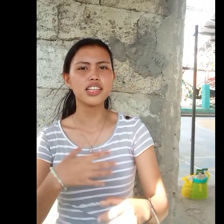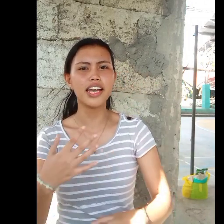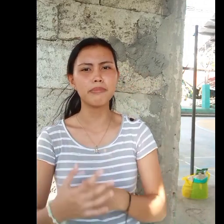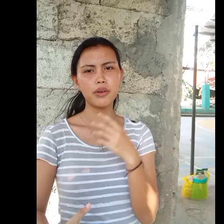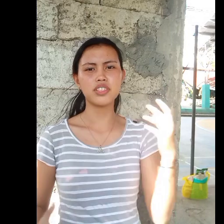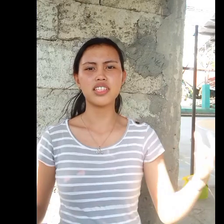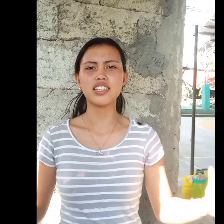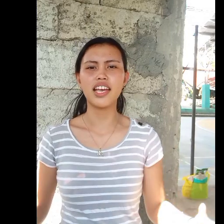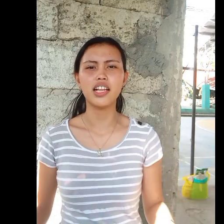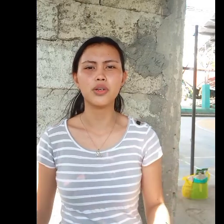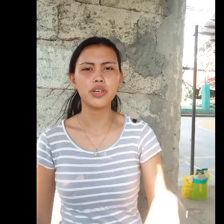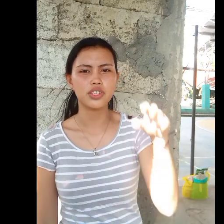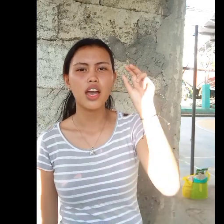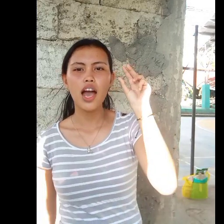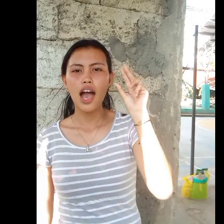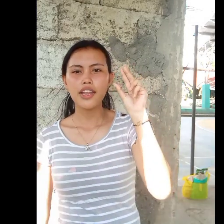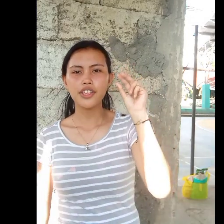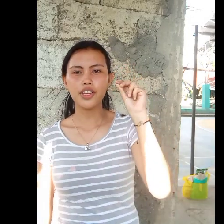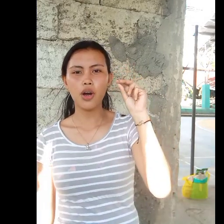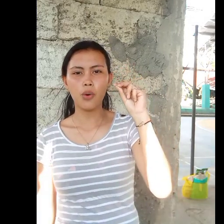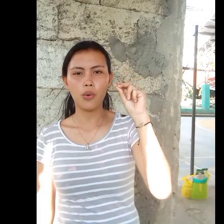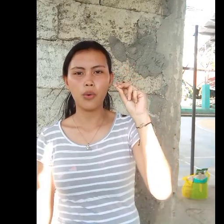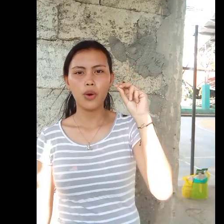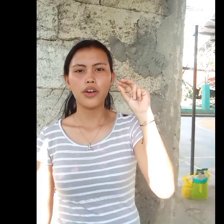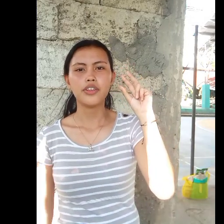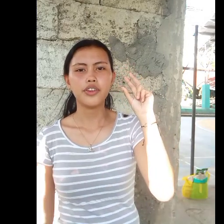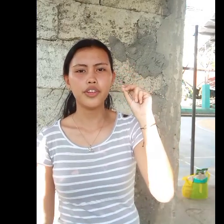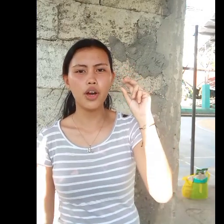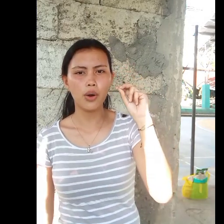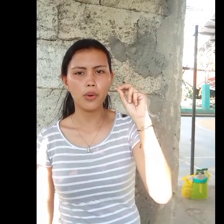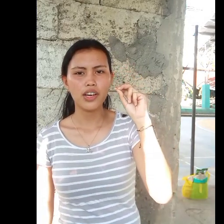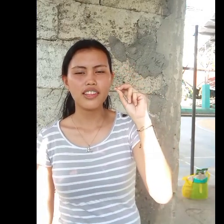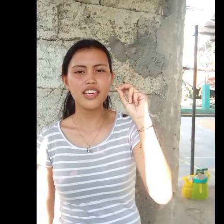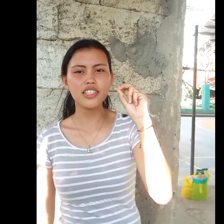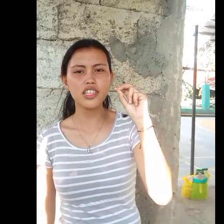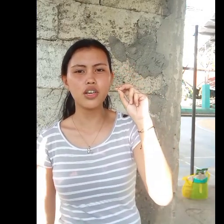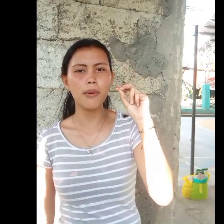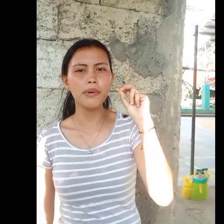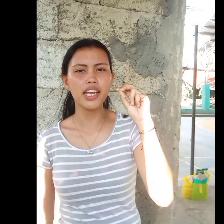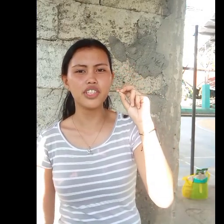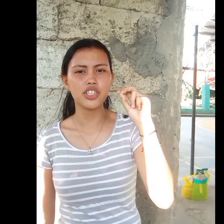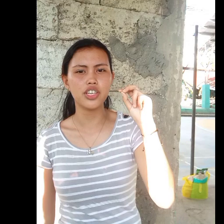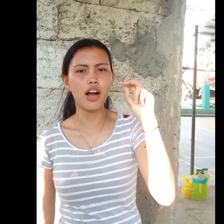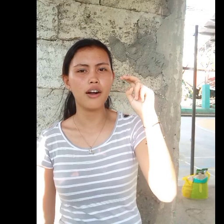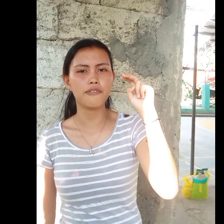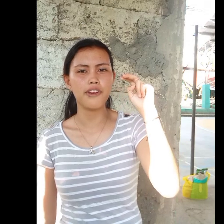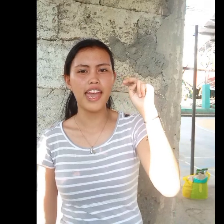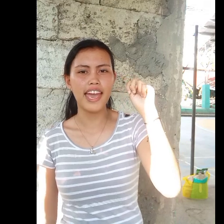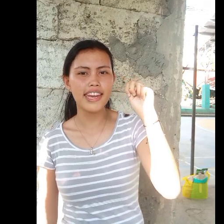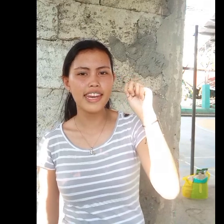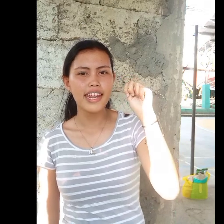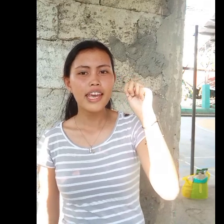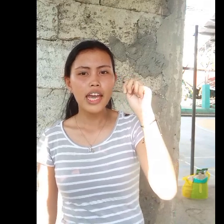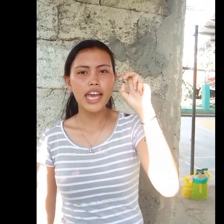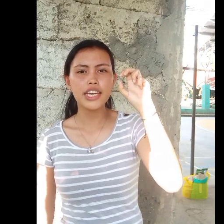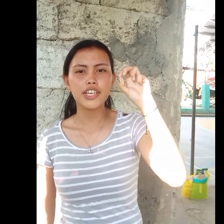decline by using the sign language no. No. This is the combination of N and